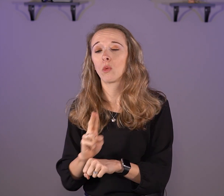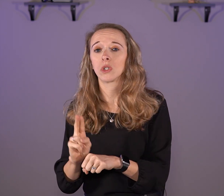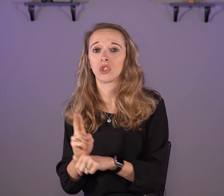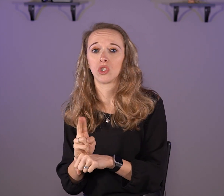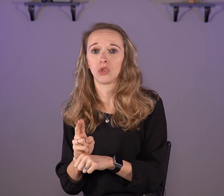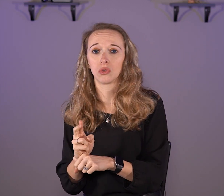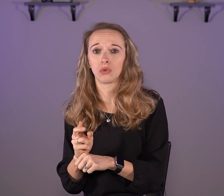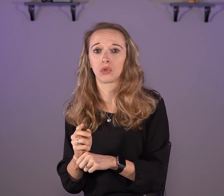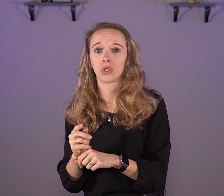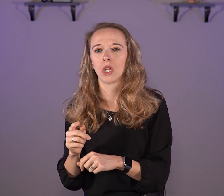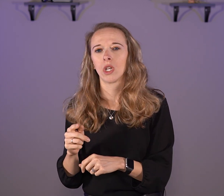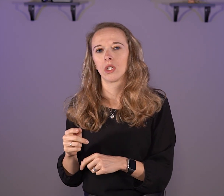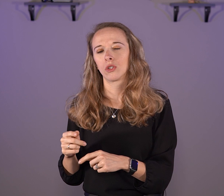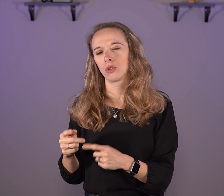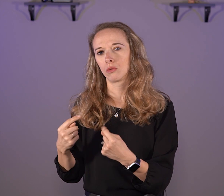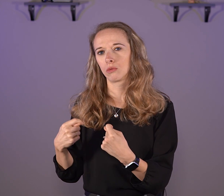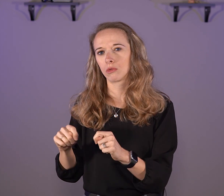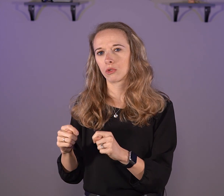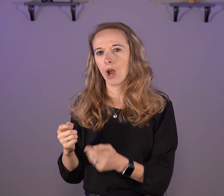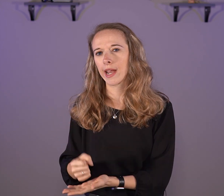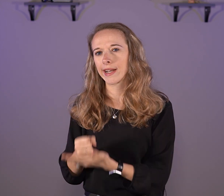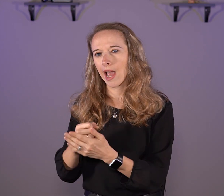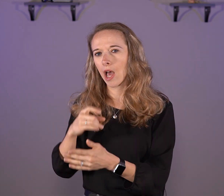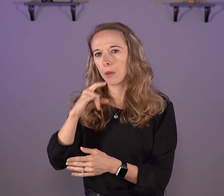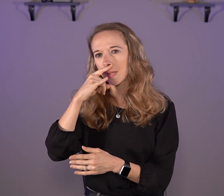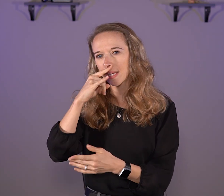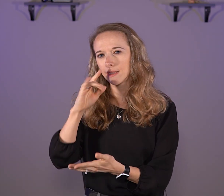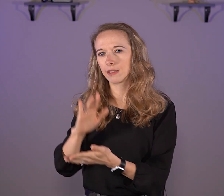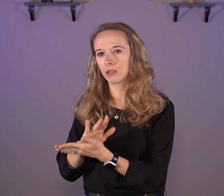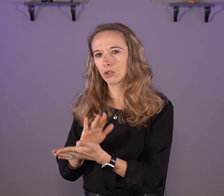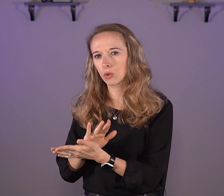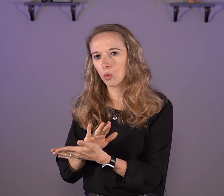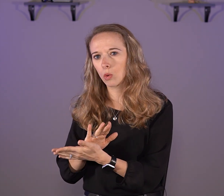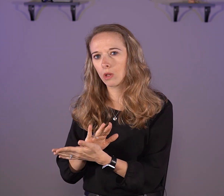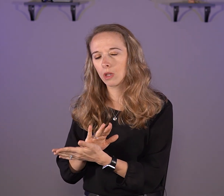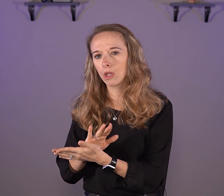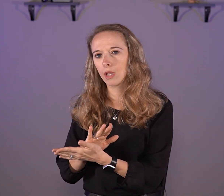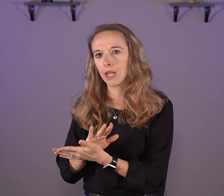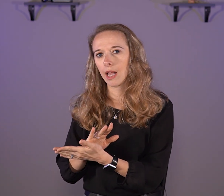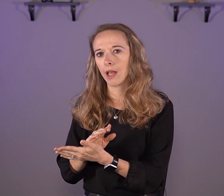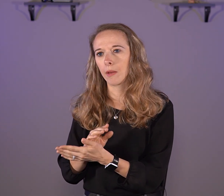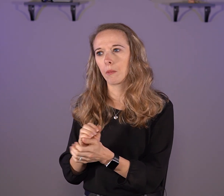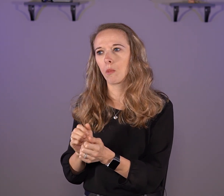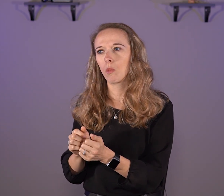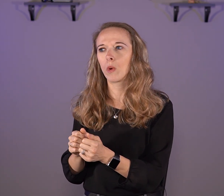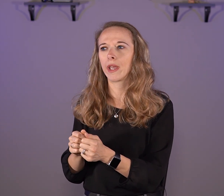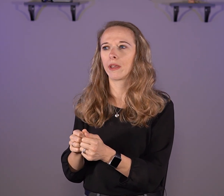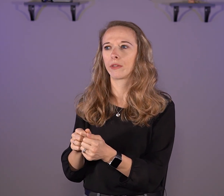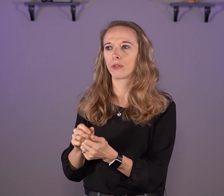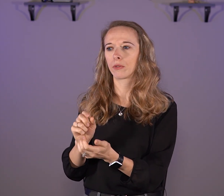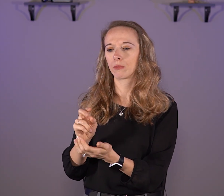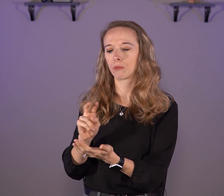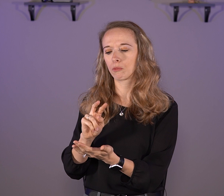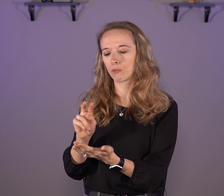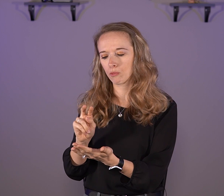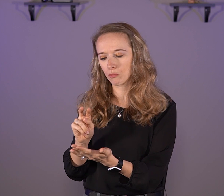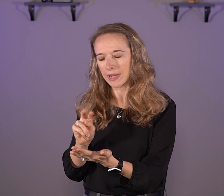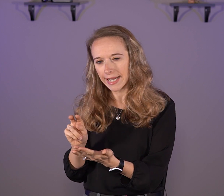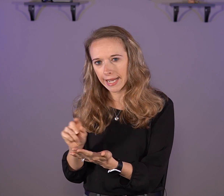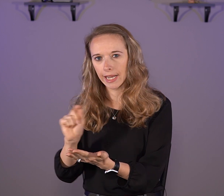was used to try and help kids in school with reading